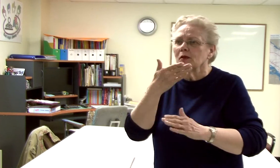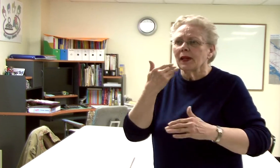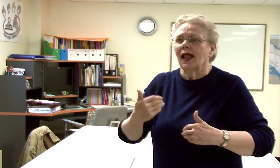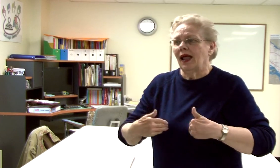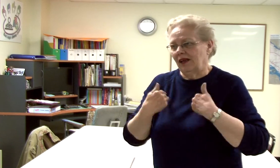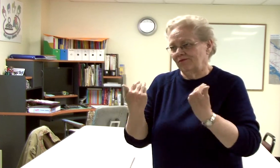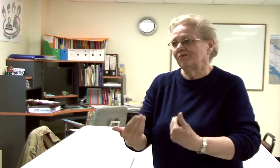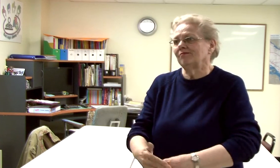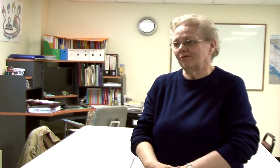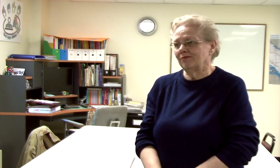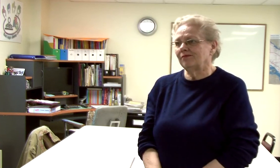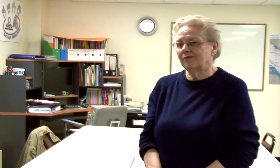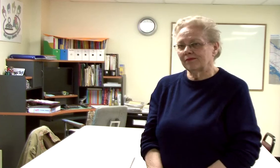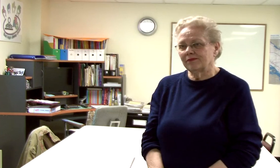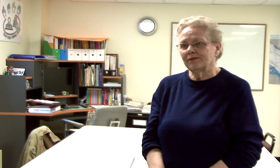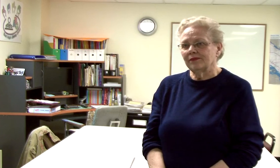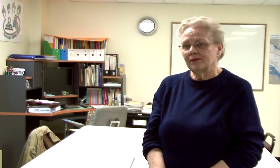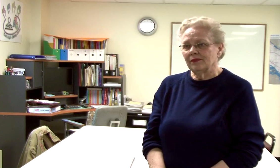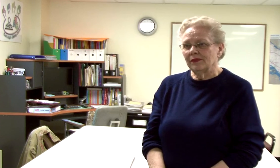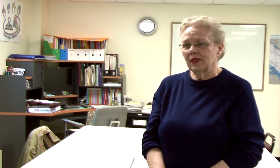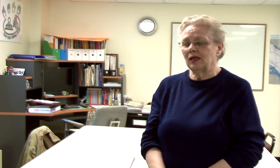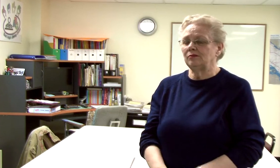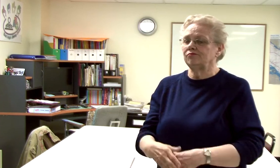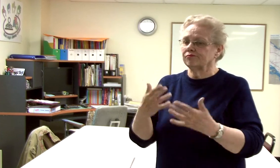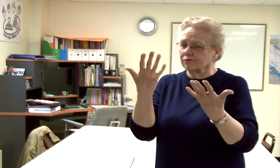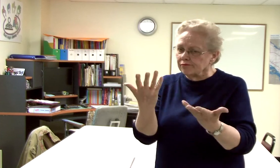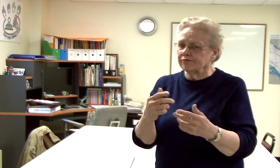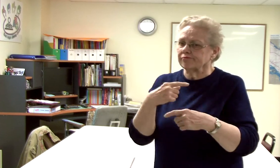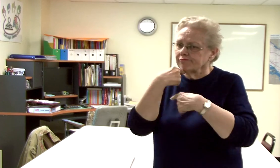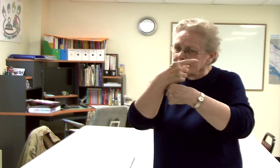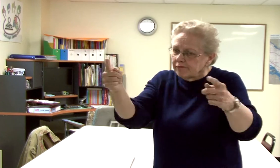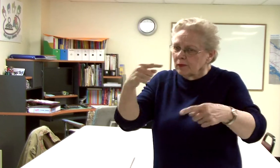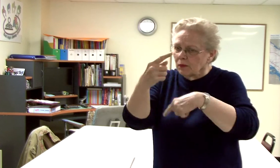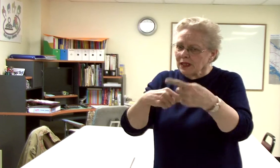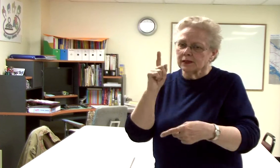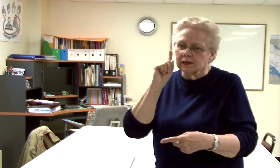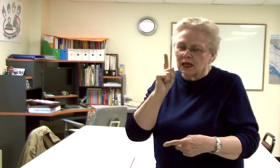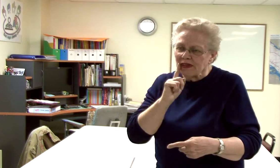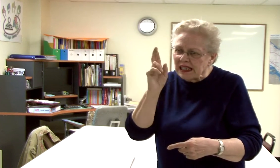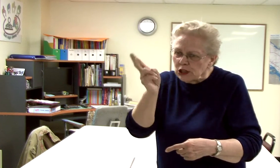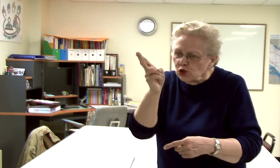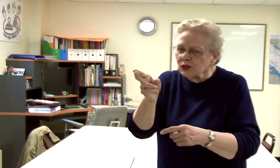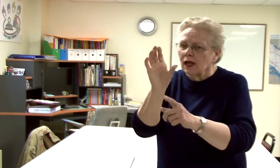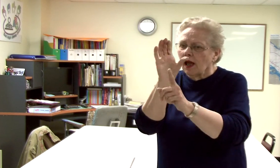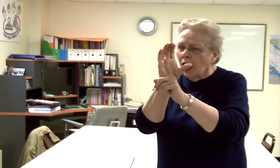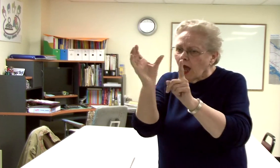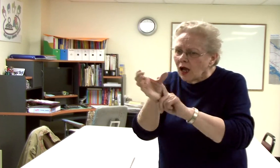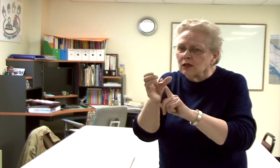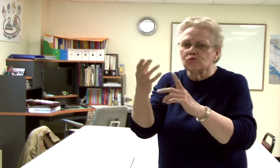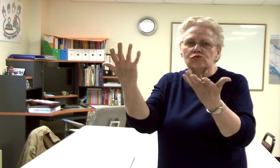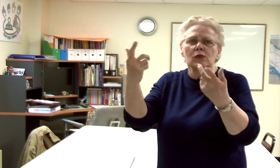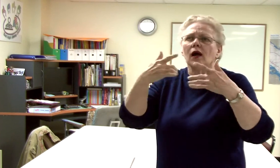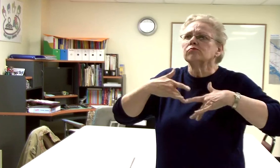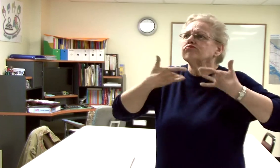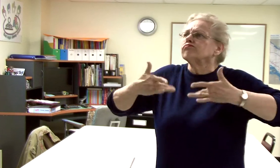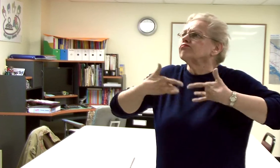inform about the deaf history and culture, and about the events that happen among the deaf all around the